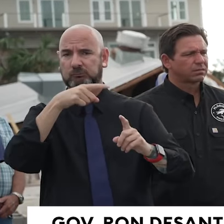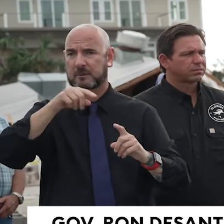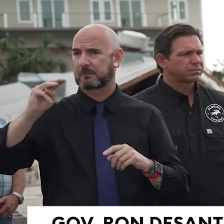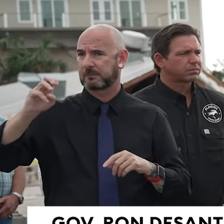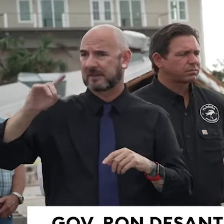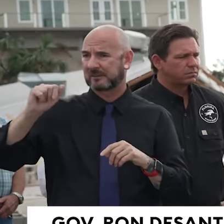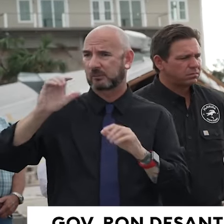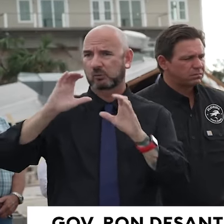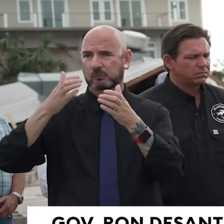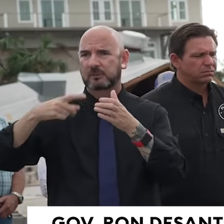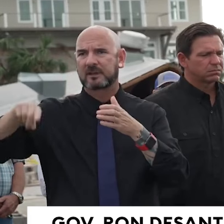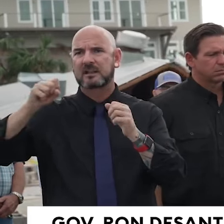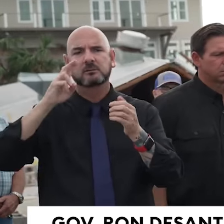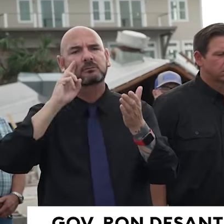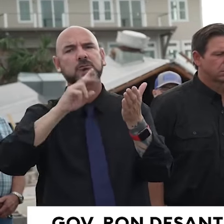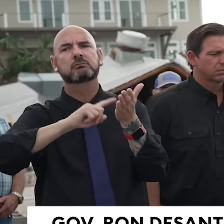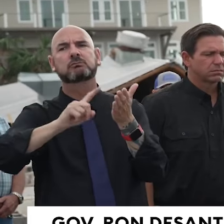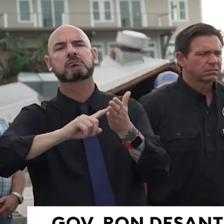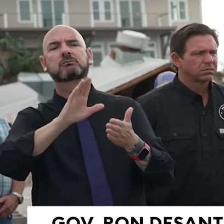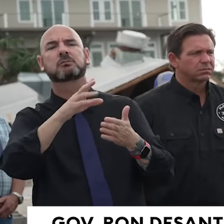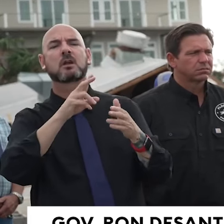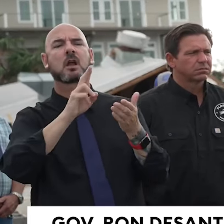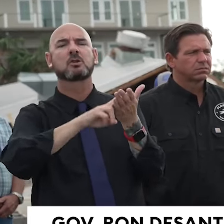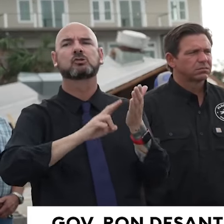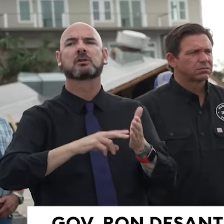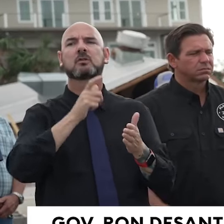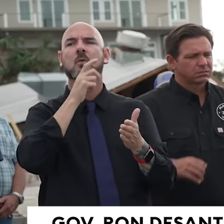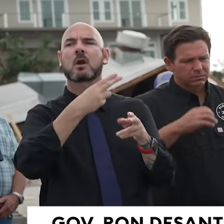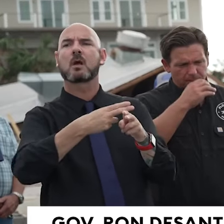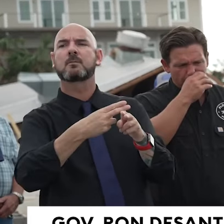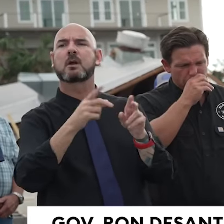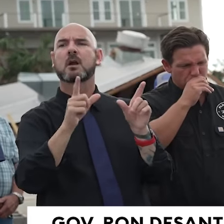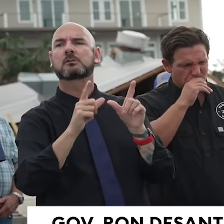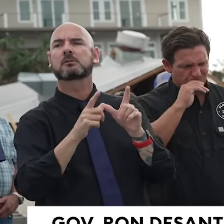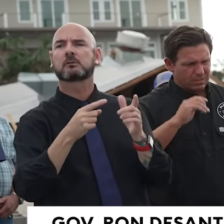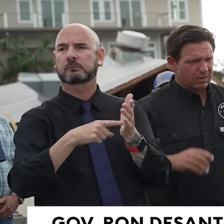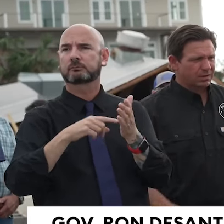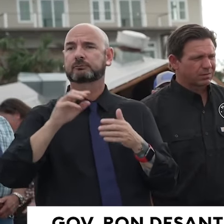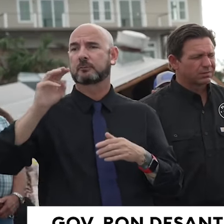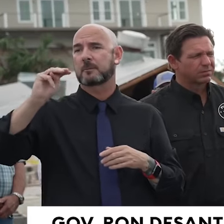check a contractor's license by going to myfloridalicense.com,